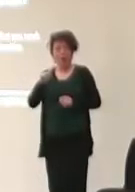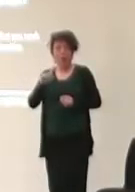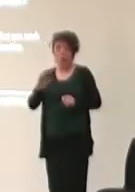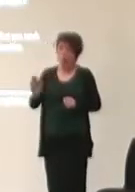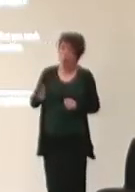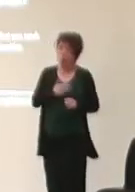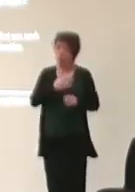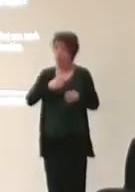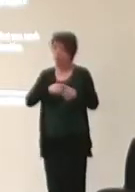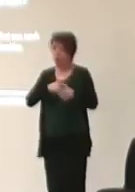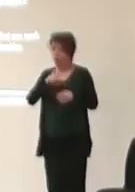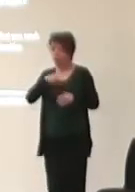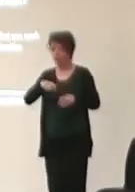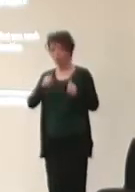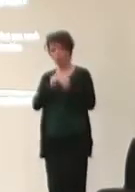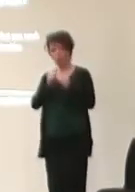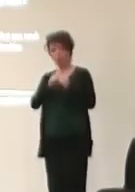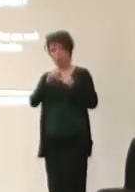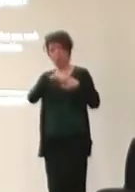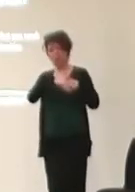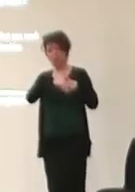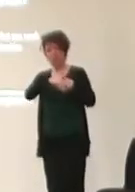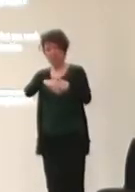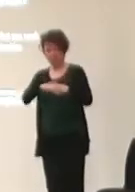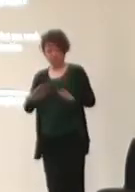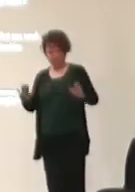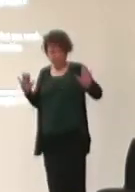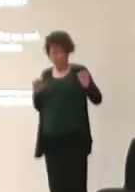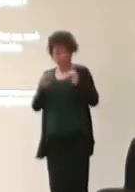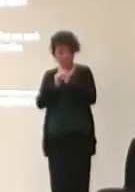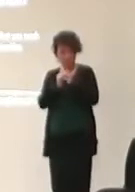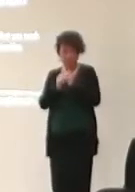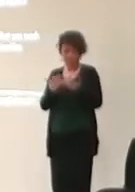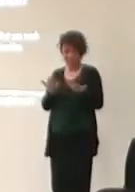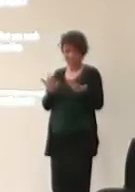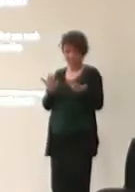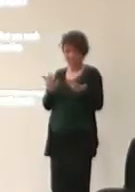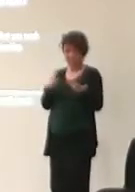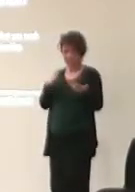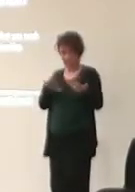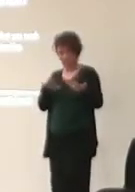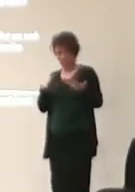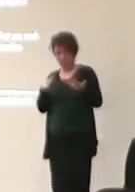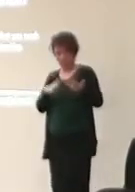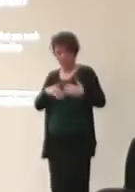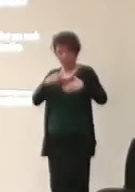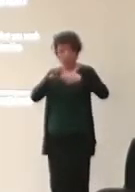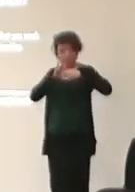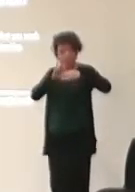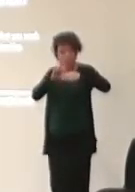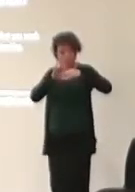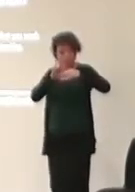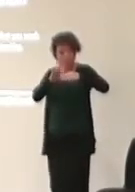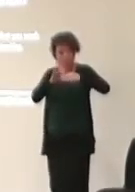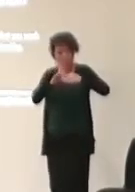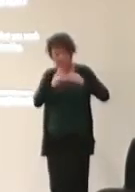person is suitable for an apprenticeship, and not every apprenticeship is suitable for a whole group of young people. So it's about building those relationships with individual young